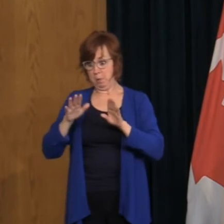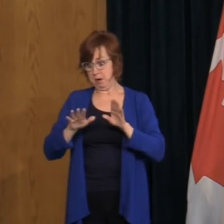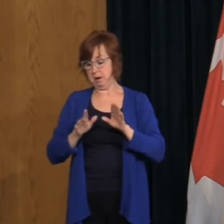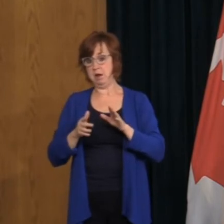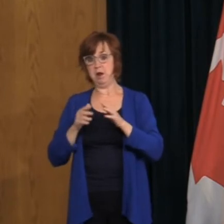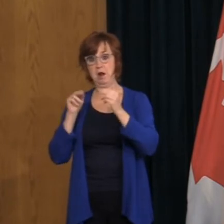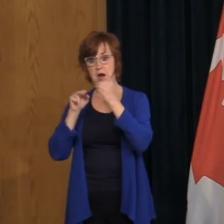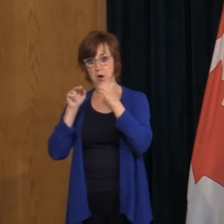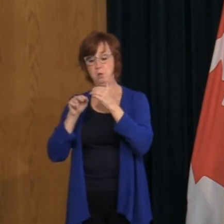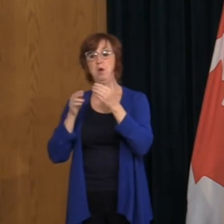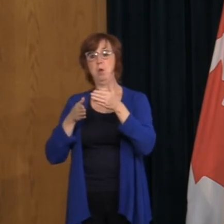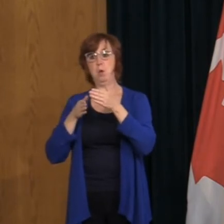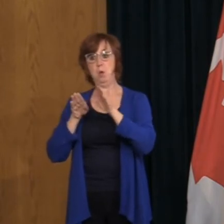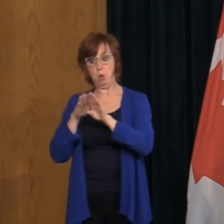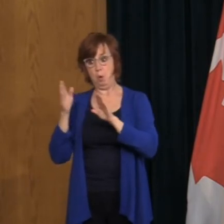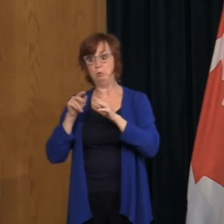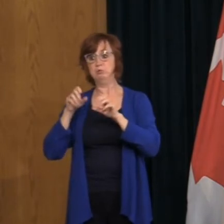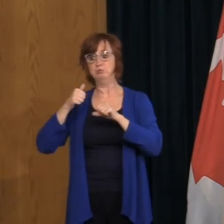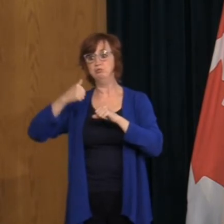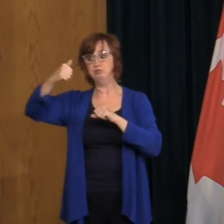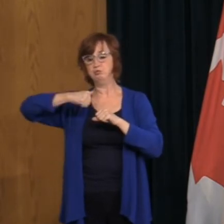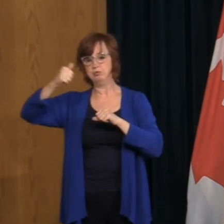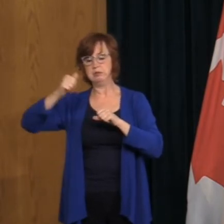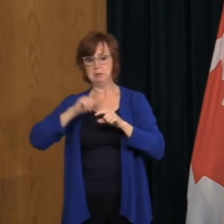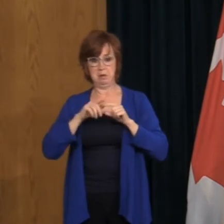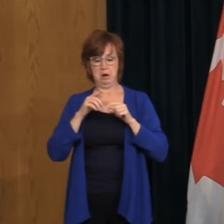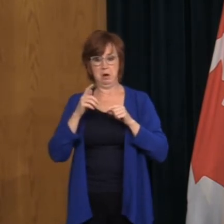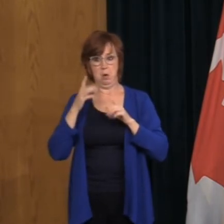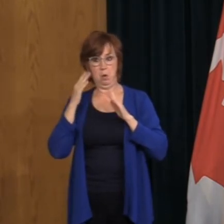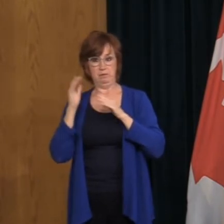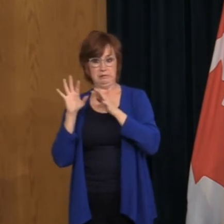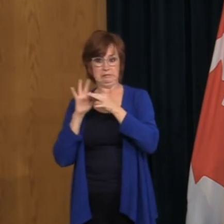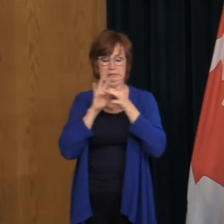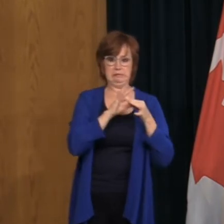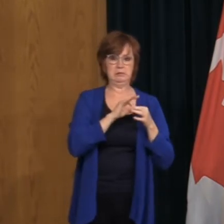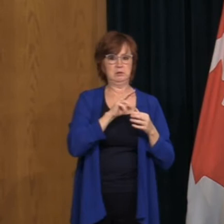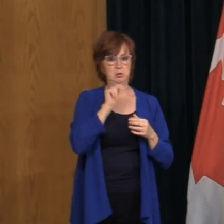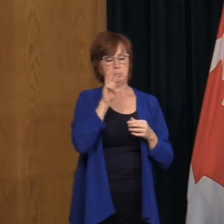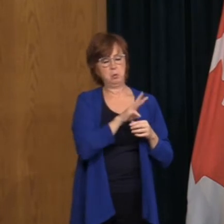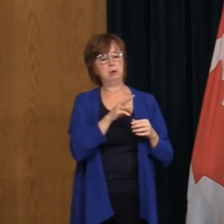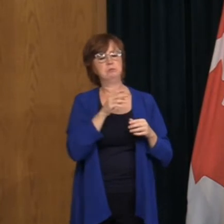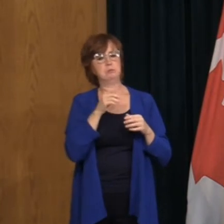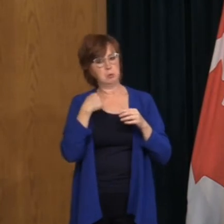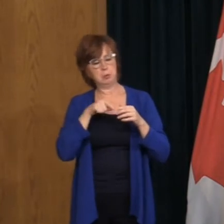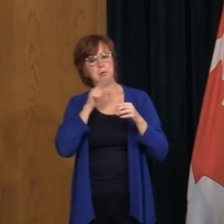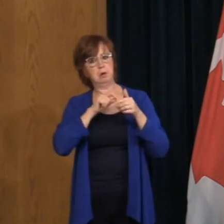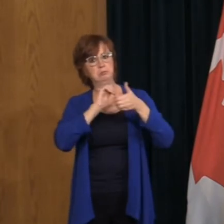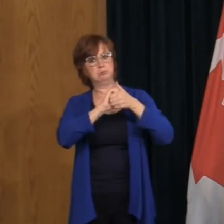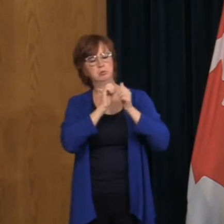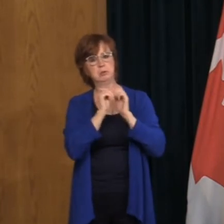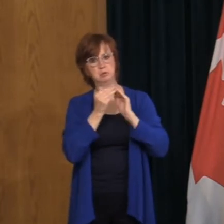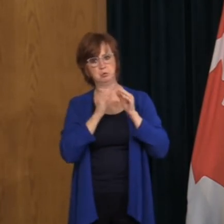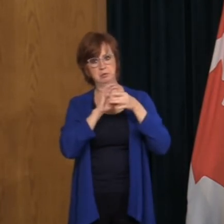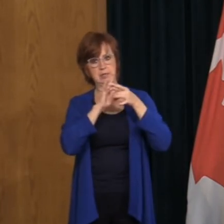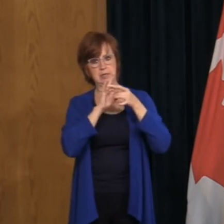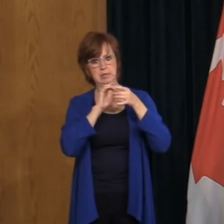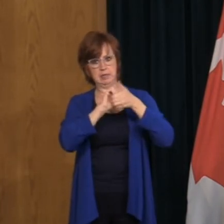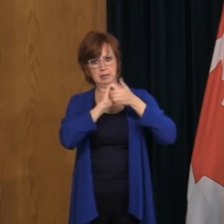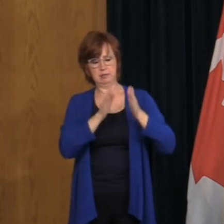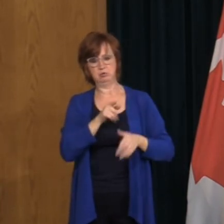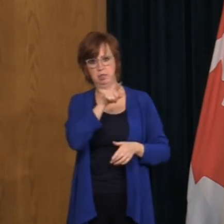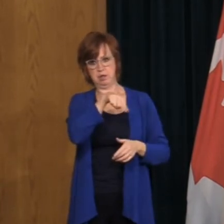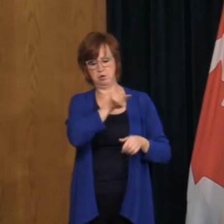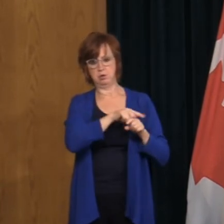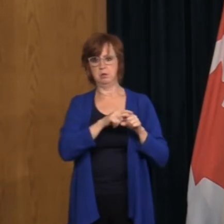is occurring weekly. Finally, if I could change gears for just a moment in summation.